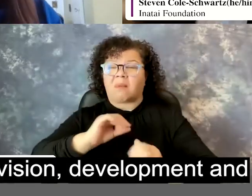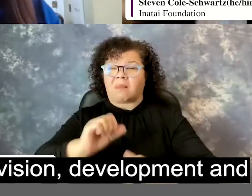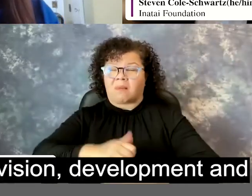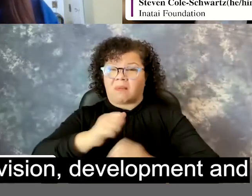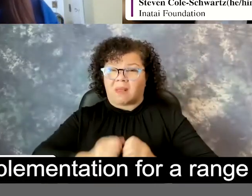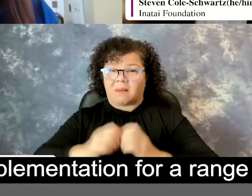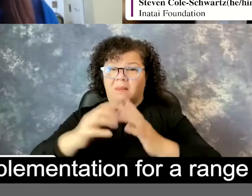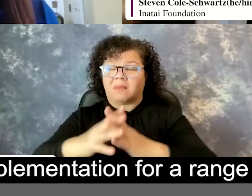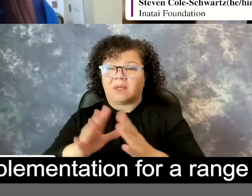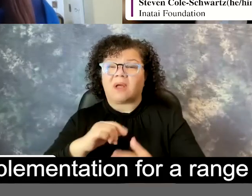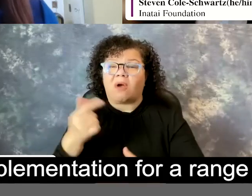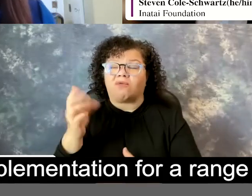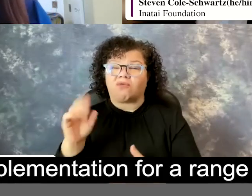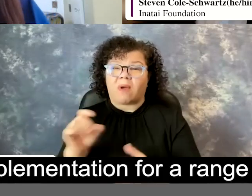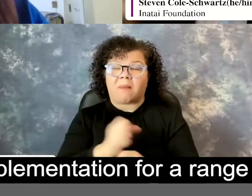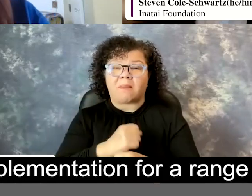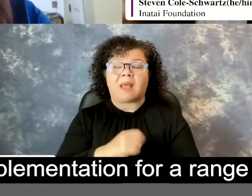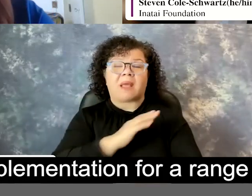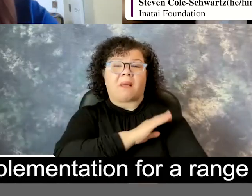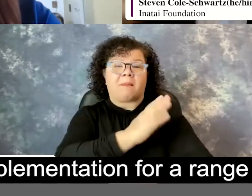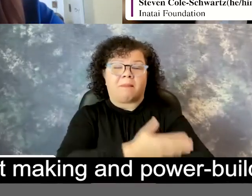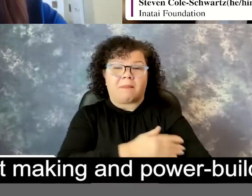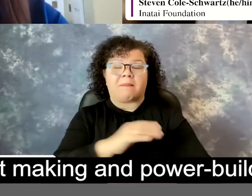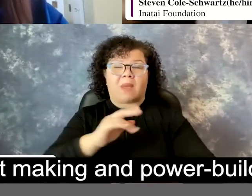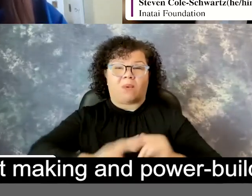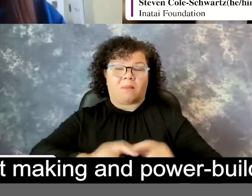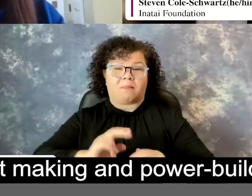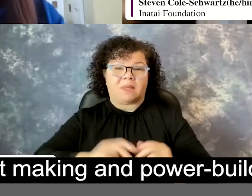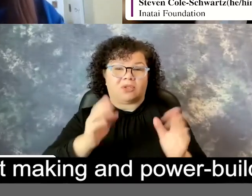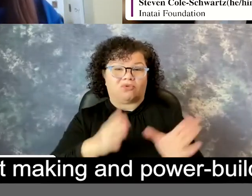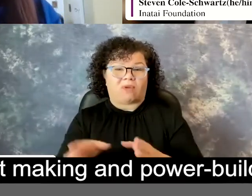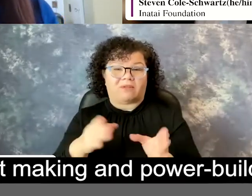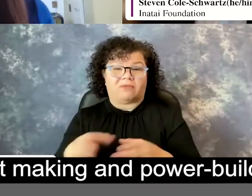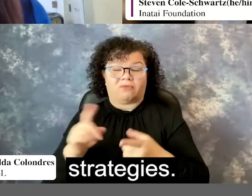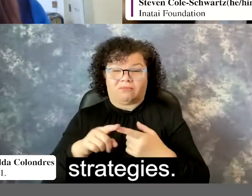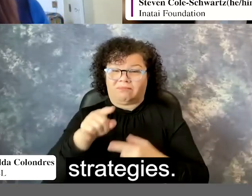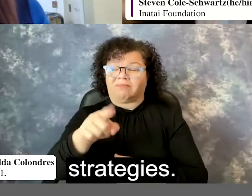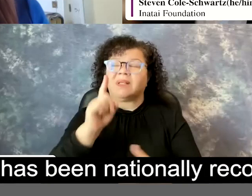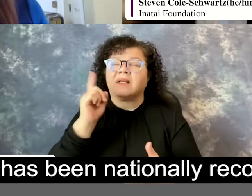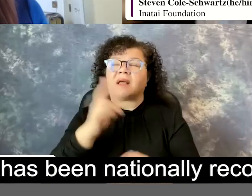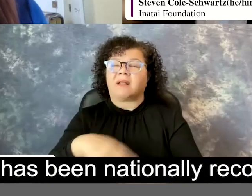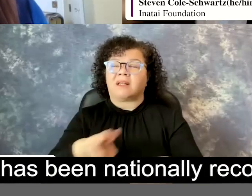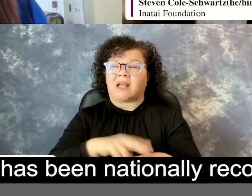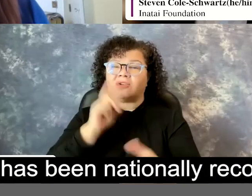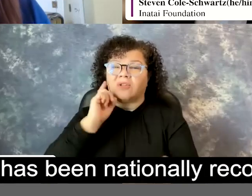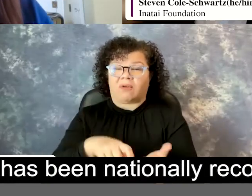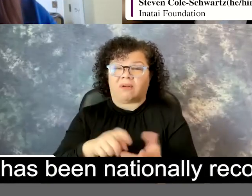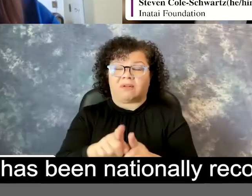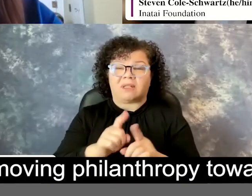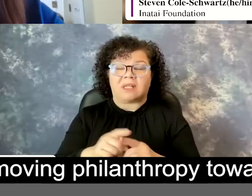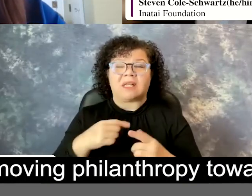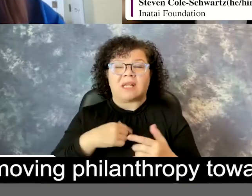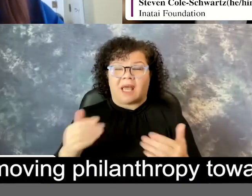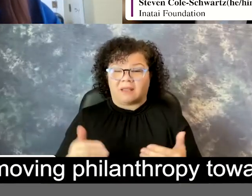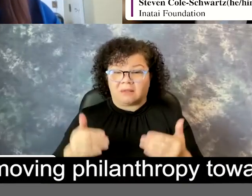of grant-making, leadership, and power-building strategies. Stephen has been nationally recognized for moving